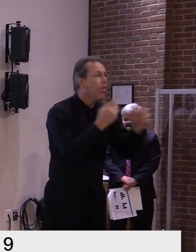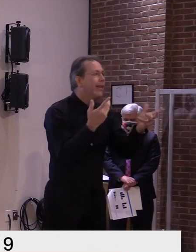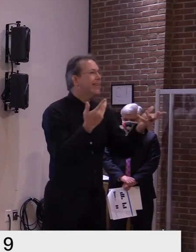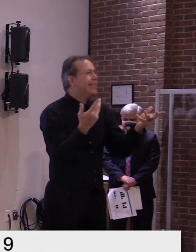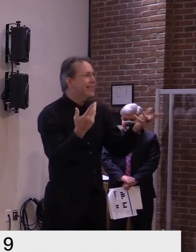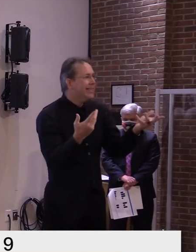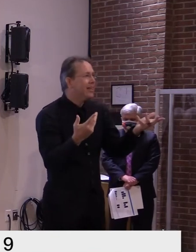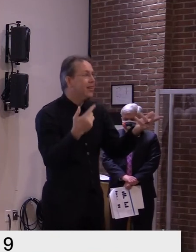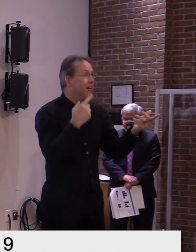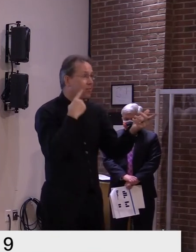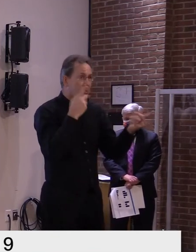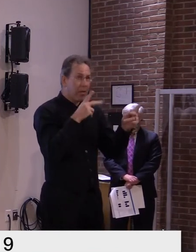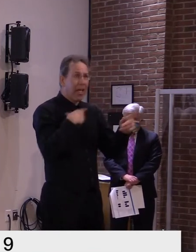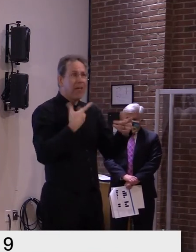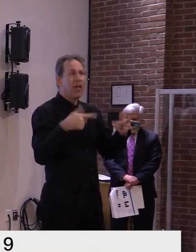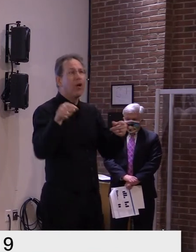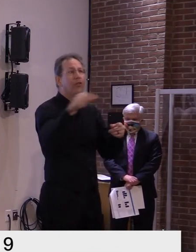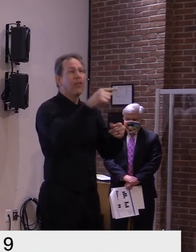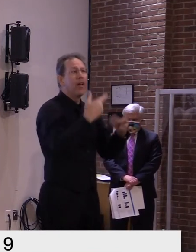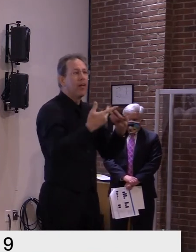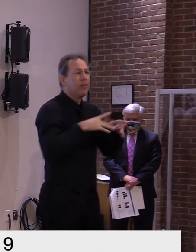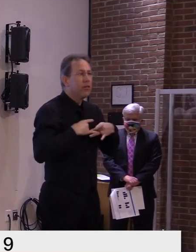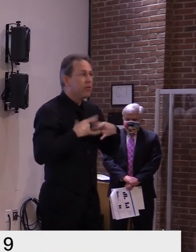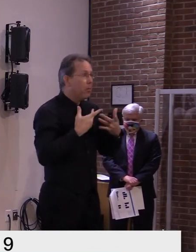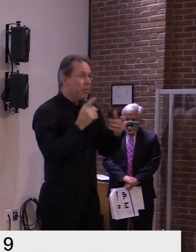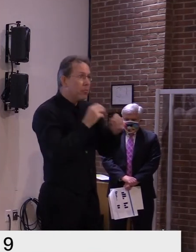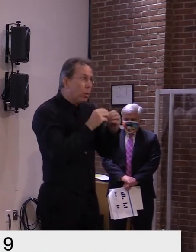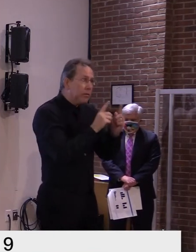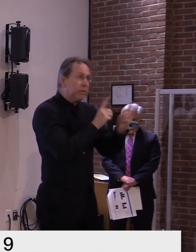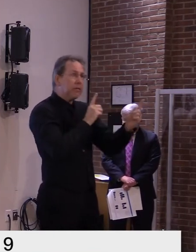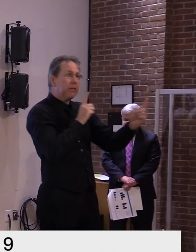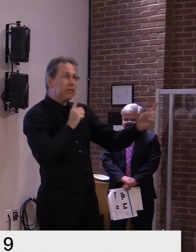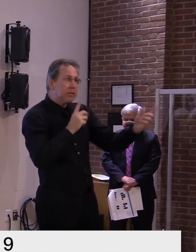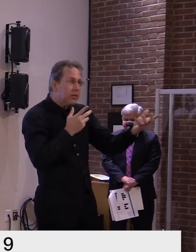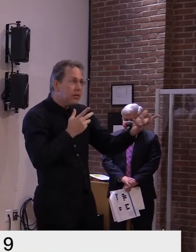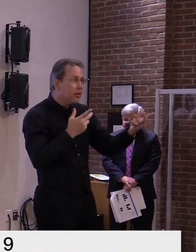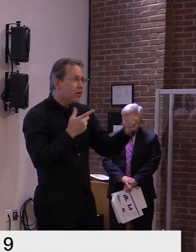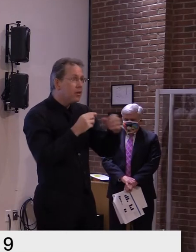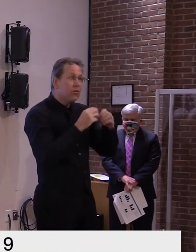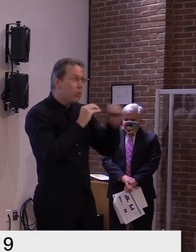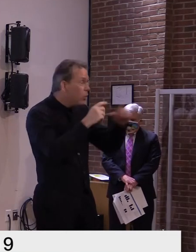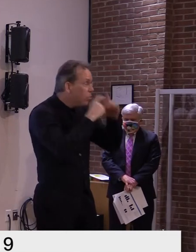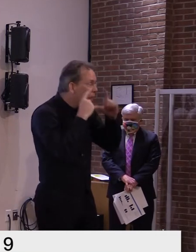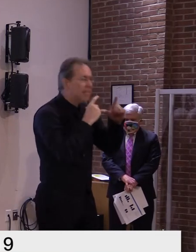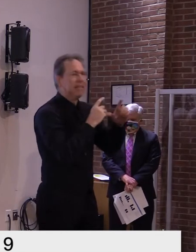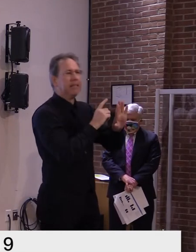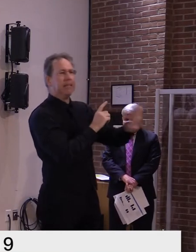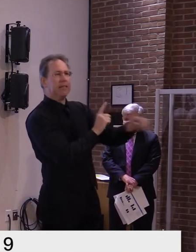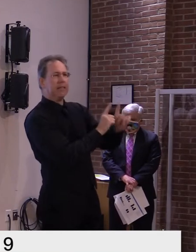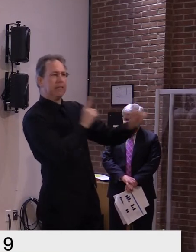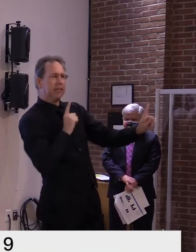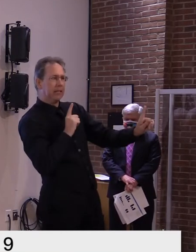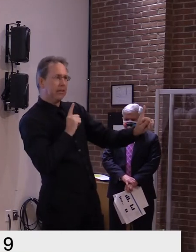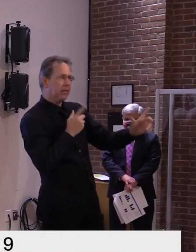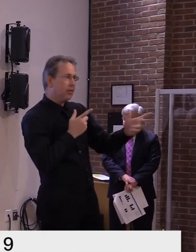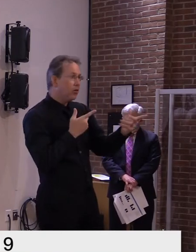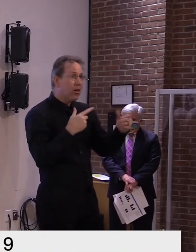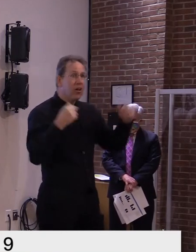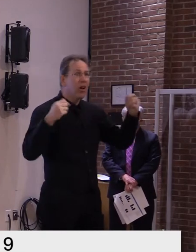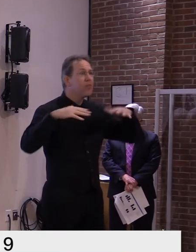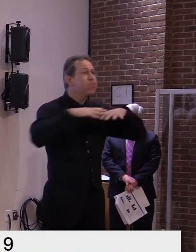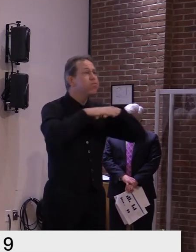not keeping a distance from them, if you're not wearing a mask in their presence, if you're not avoiding a congested indoor